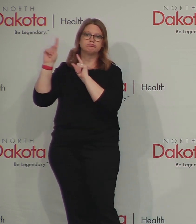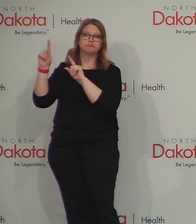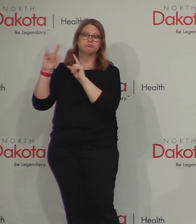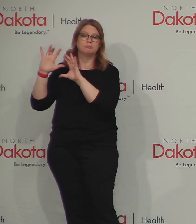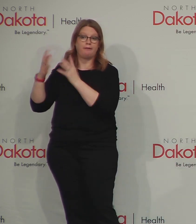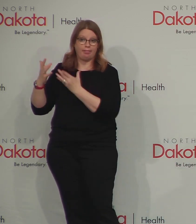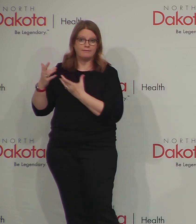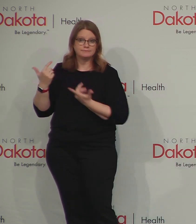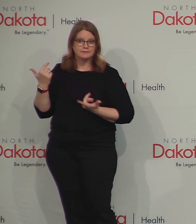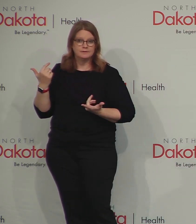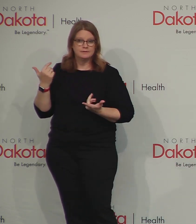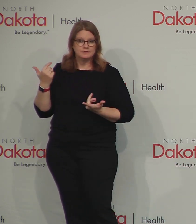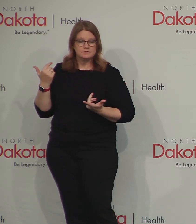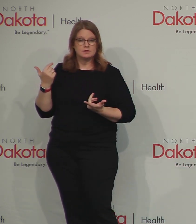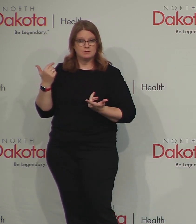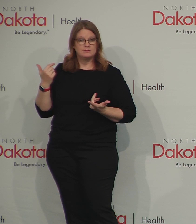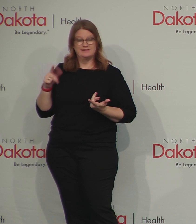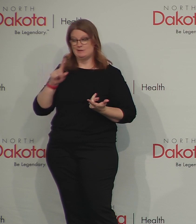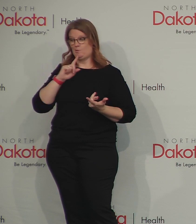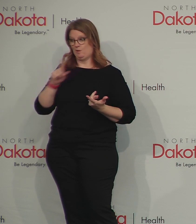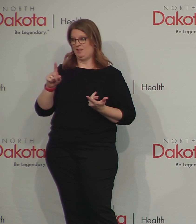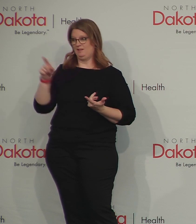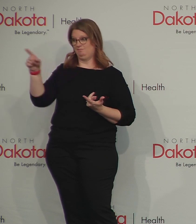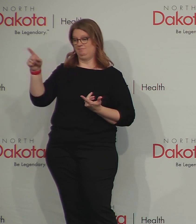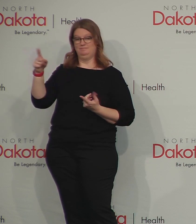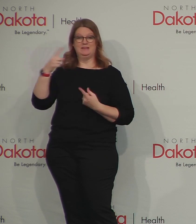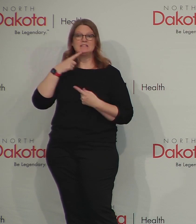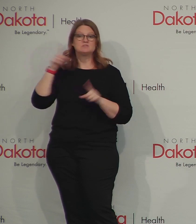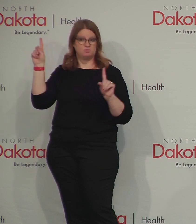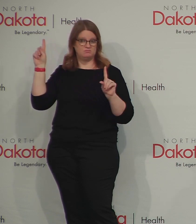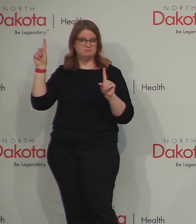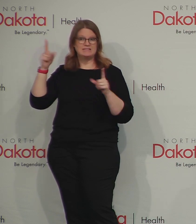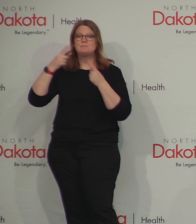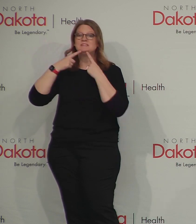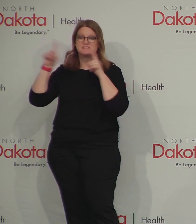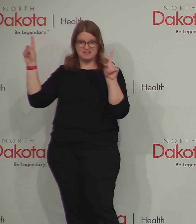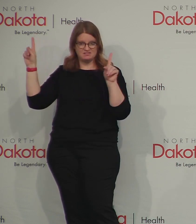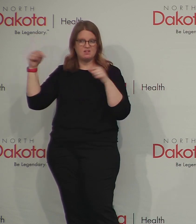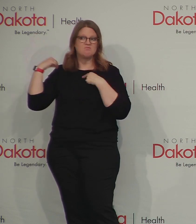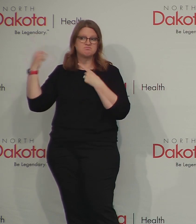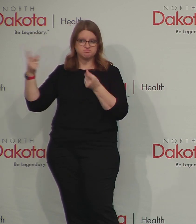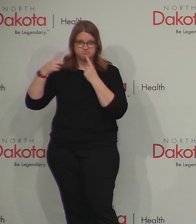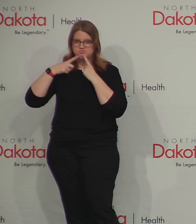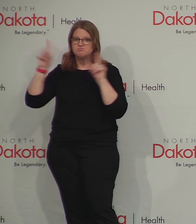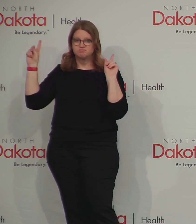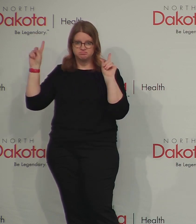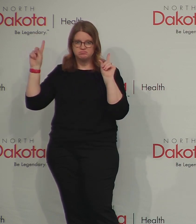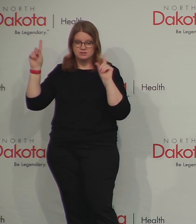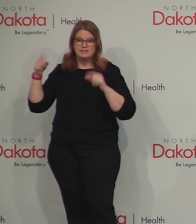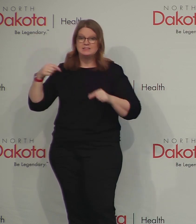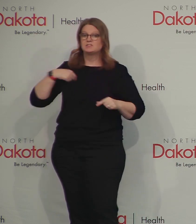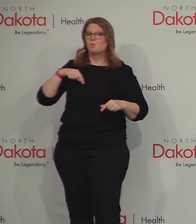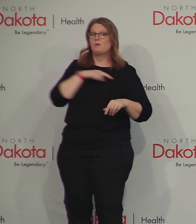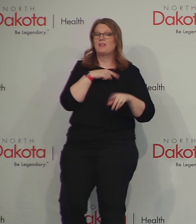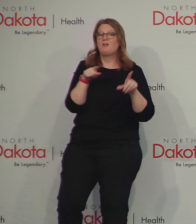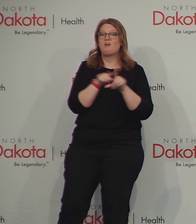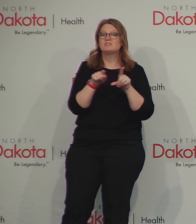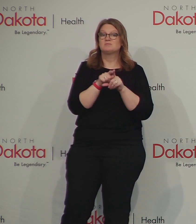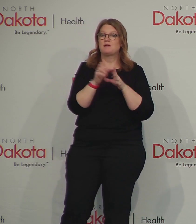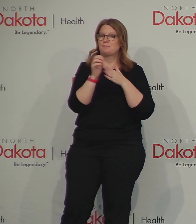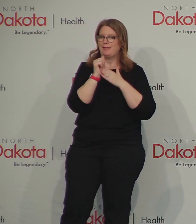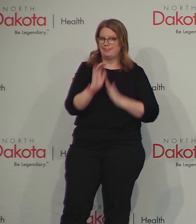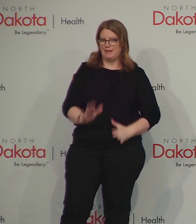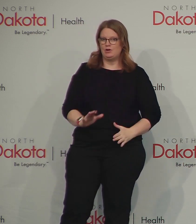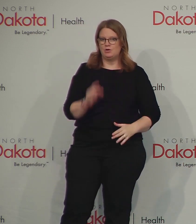it is really a highly effective tool. And so we want to be among the leaders as a state in deploying